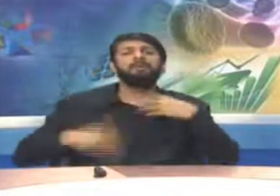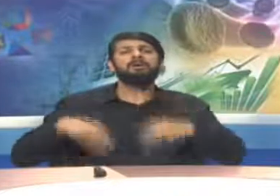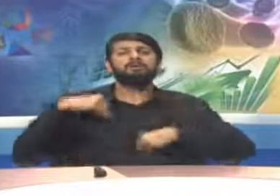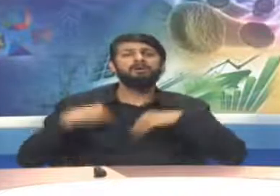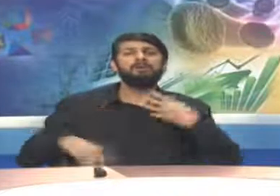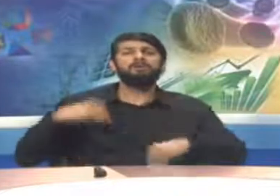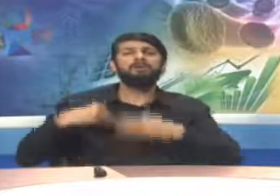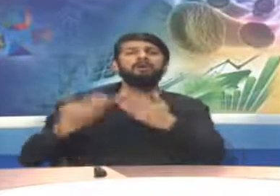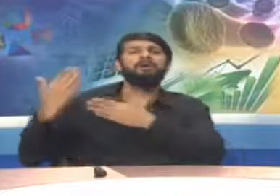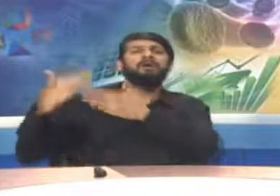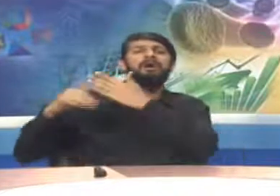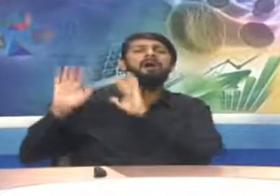but are